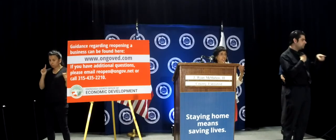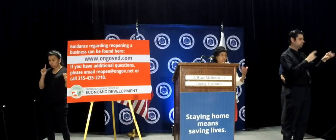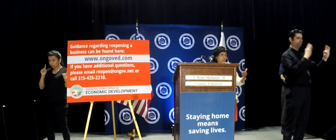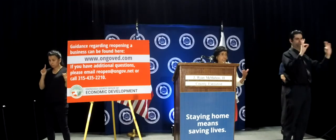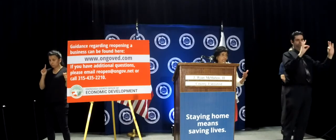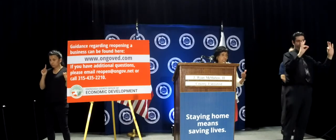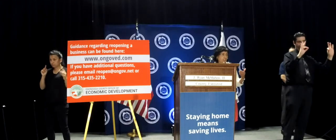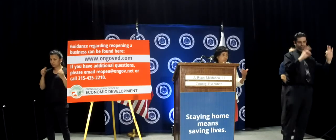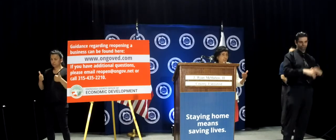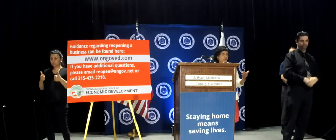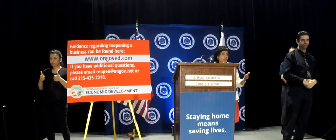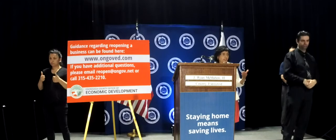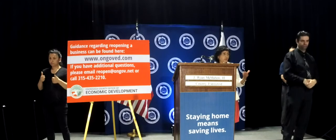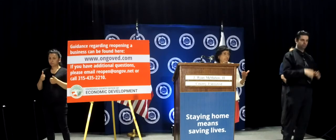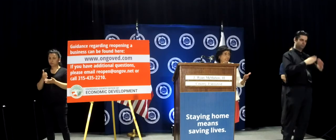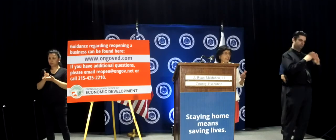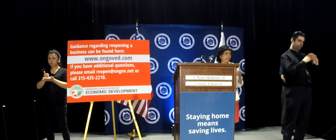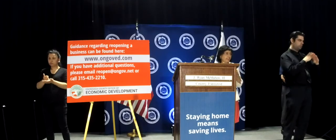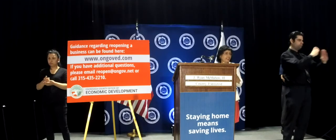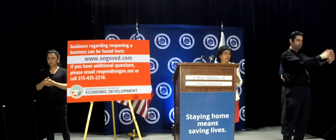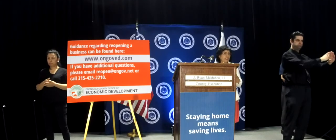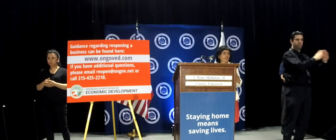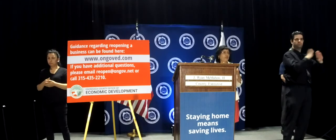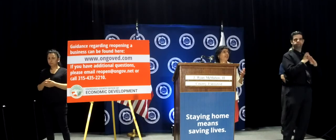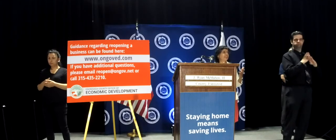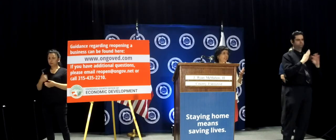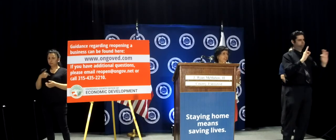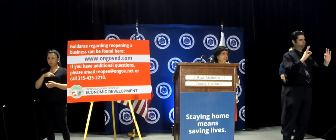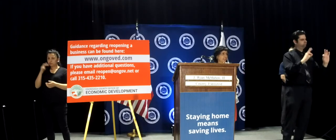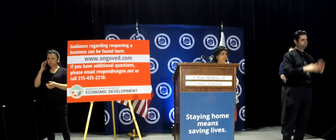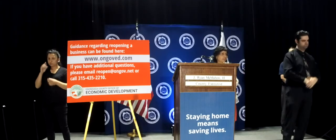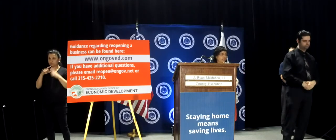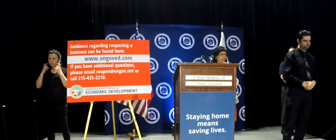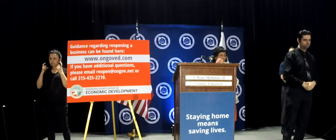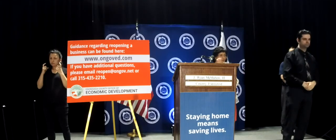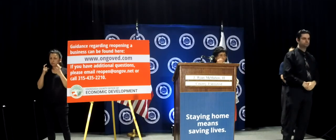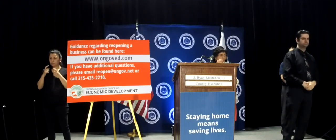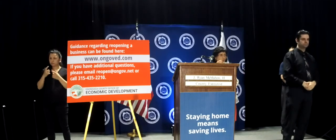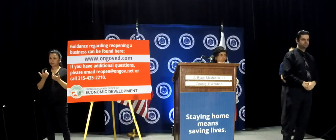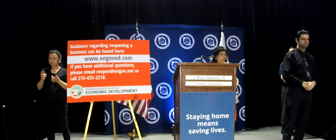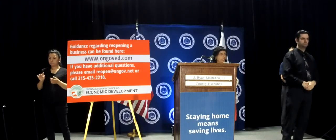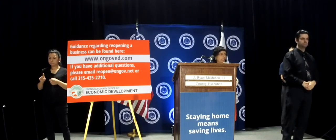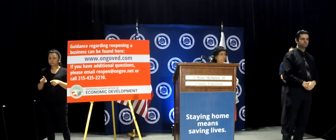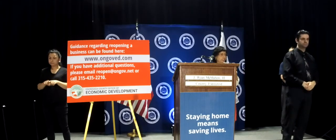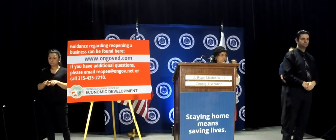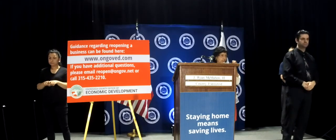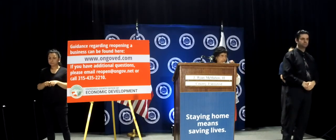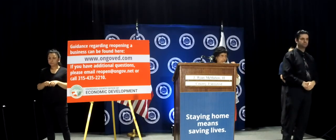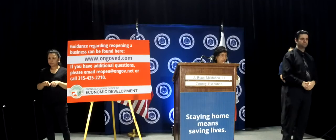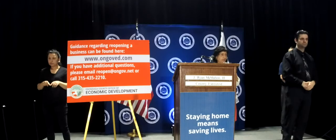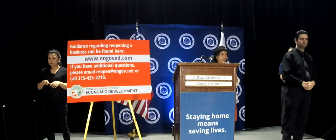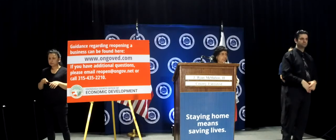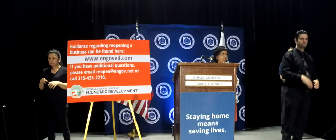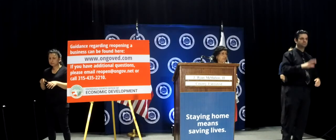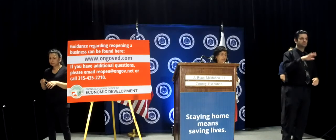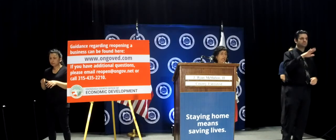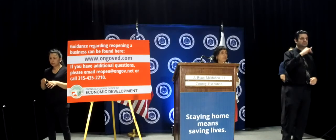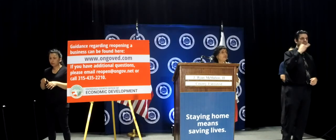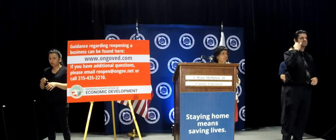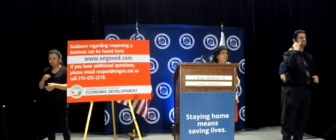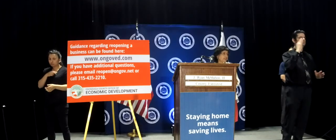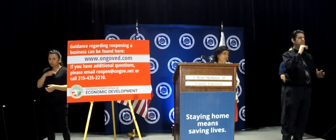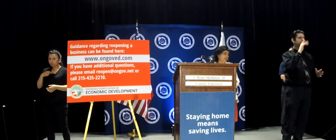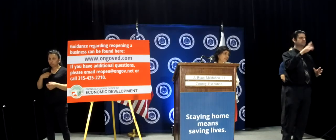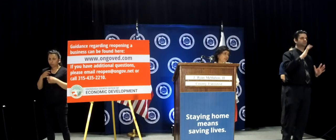not that good as surgical mask, we get that, but it's better than nothing. It actually, if you have a double cotton covering, that